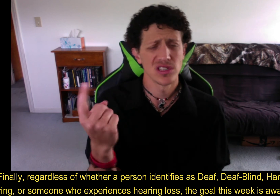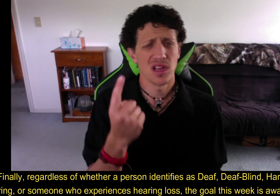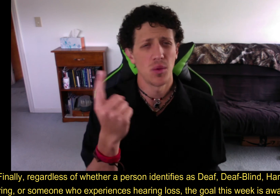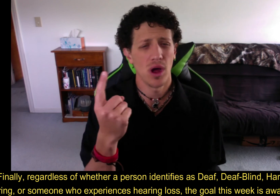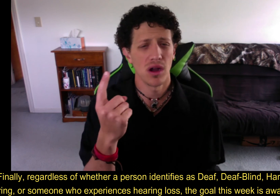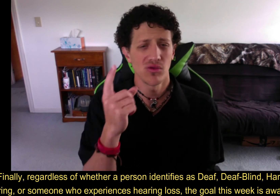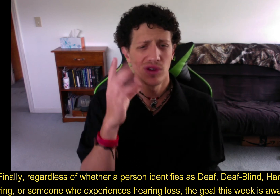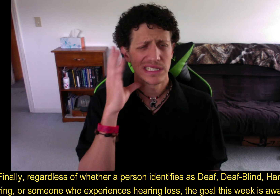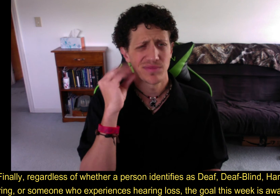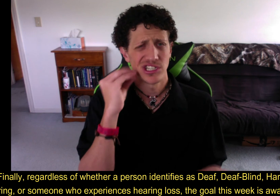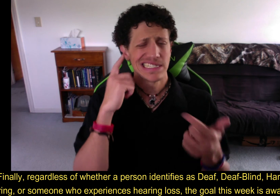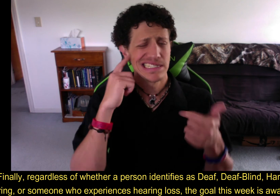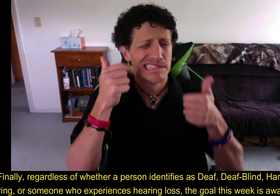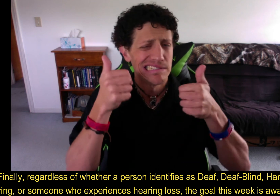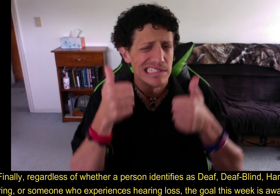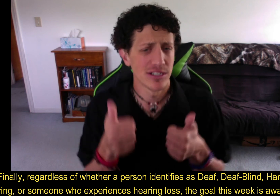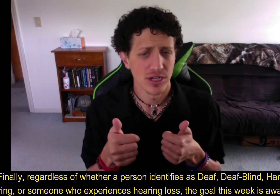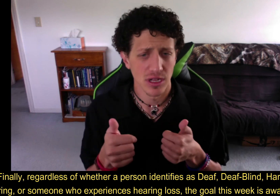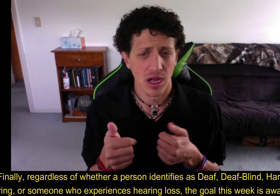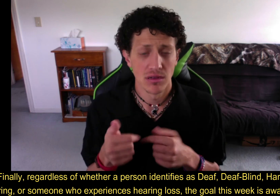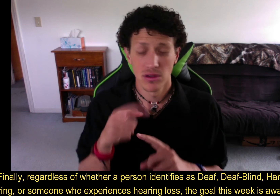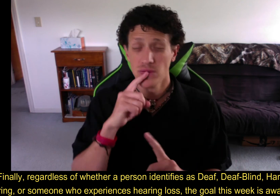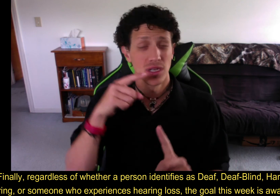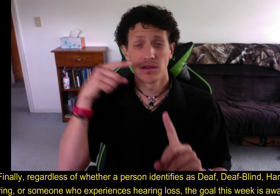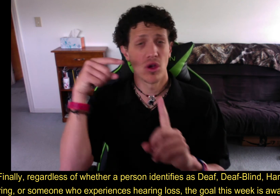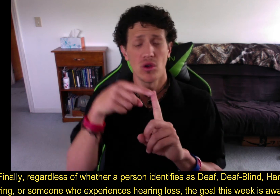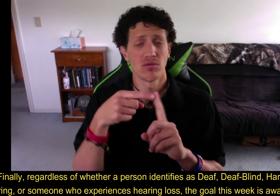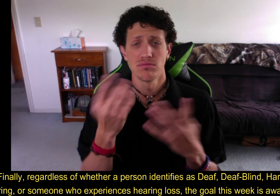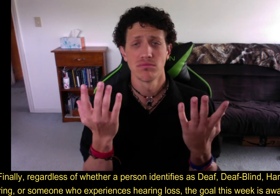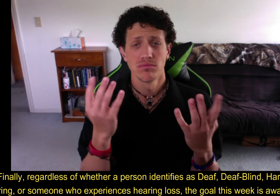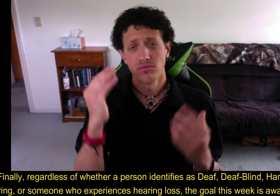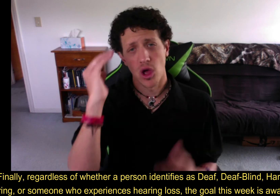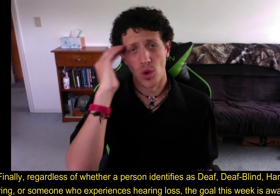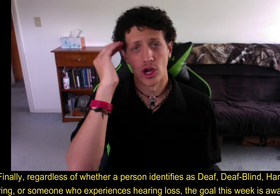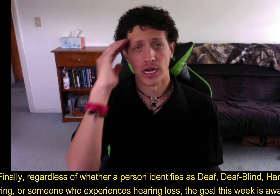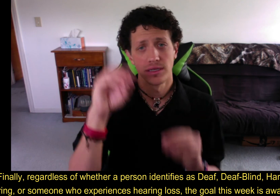someone who experienced hearing loss, and hearing loss,